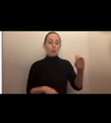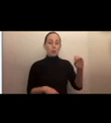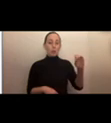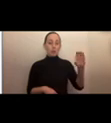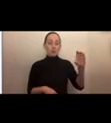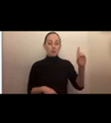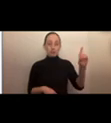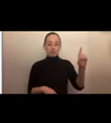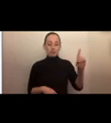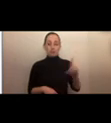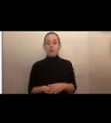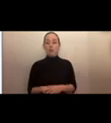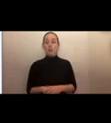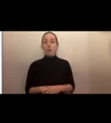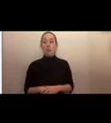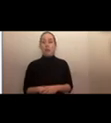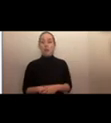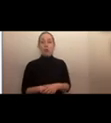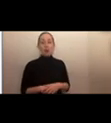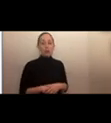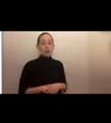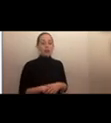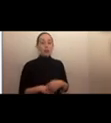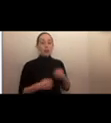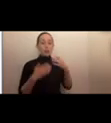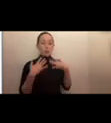obsessive-compulsive disorder, or OCD,